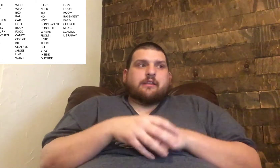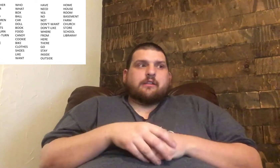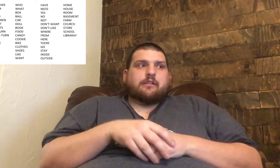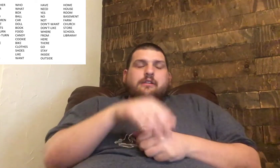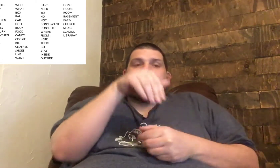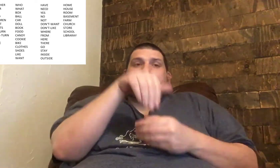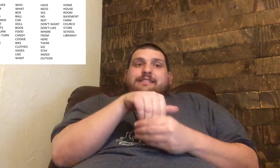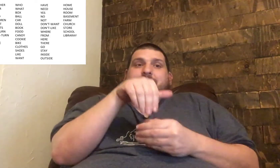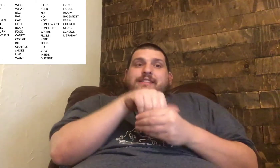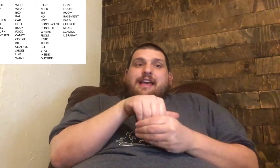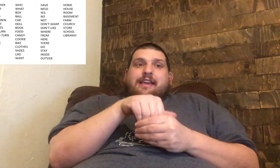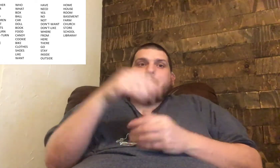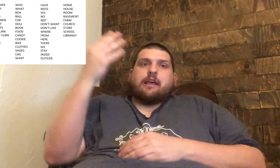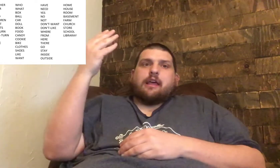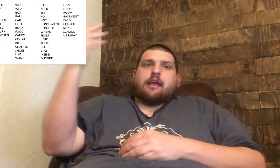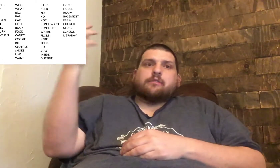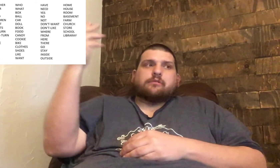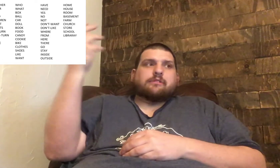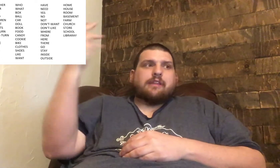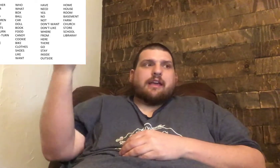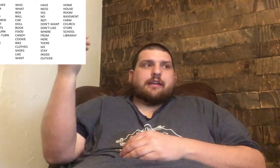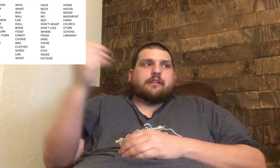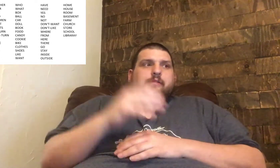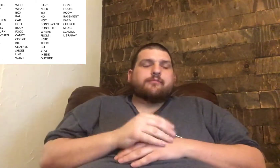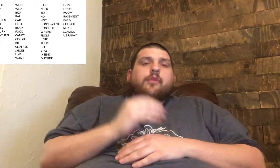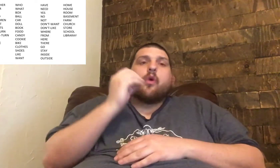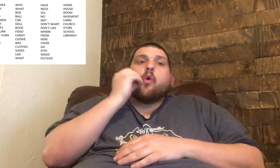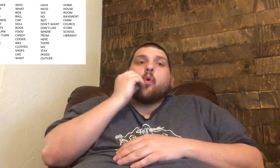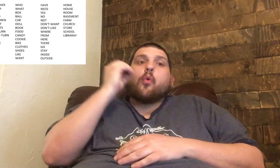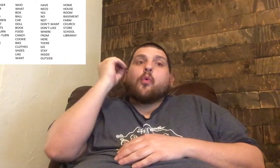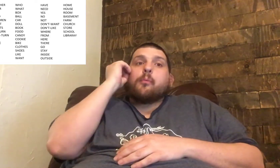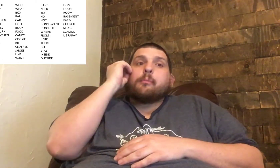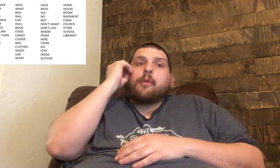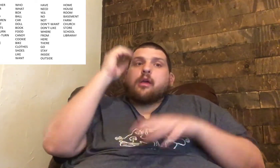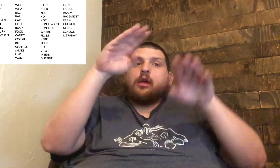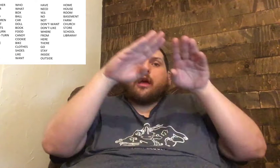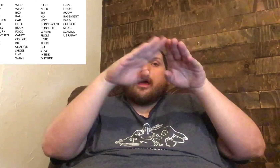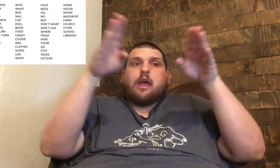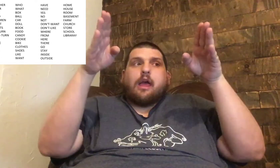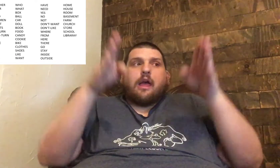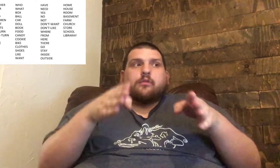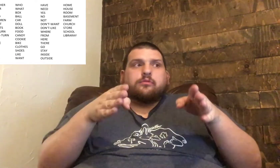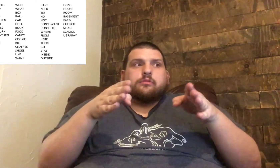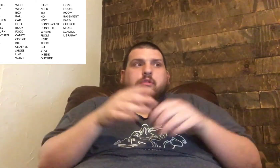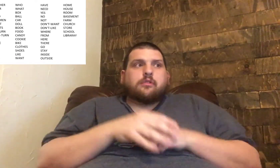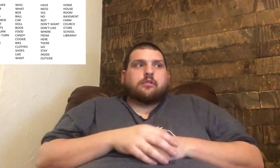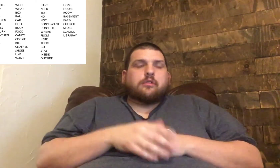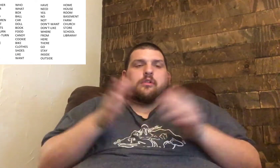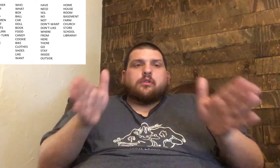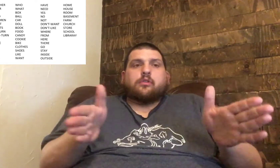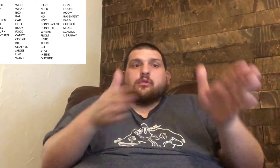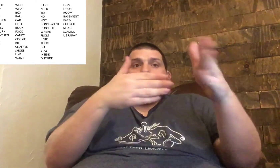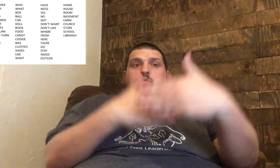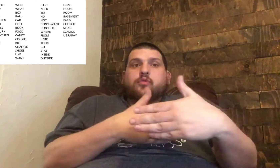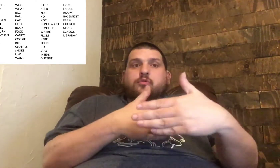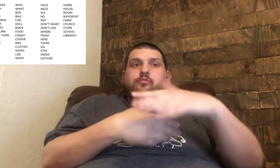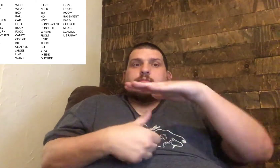stay, inside, outside, home, house,